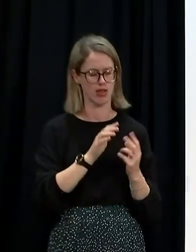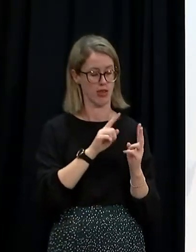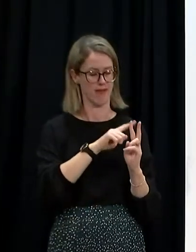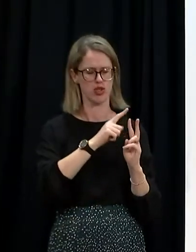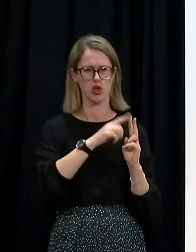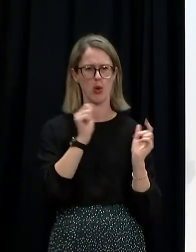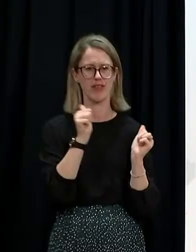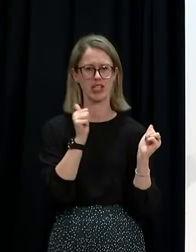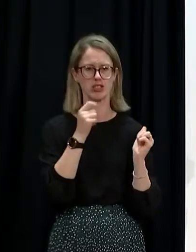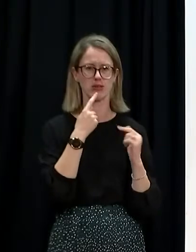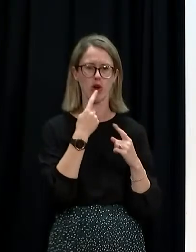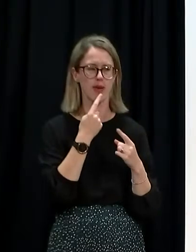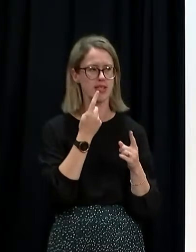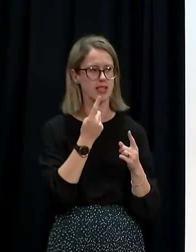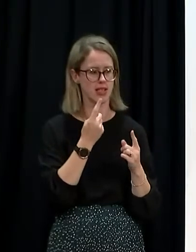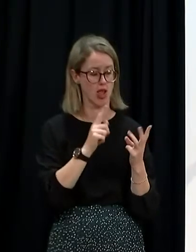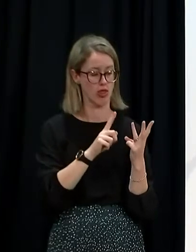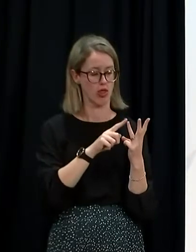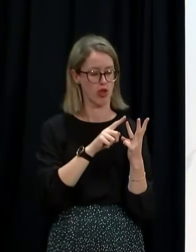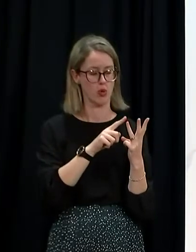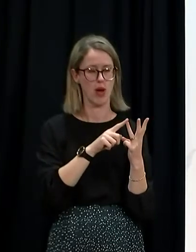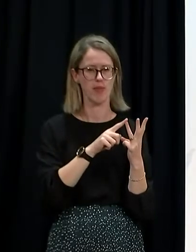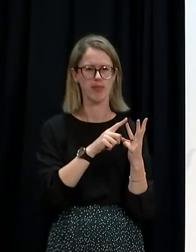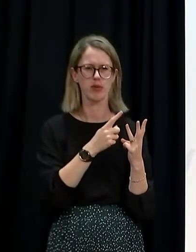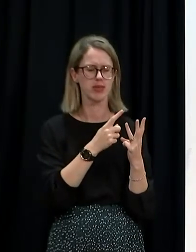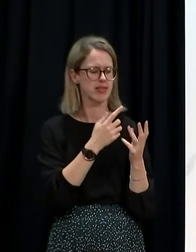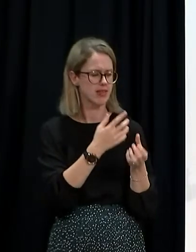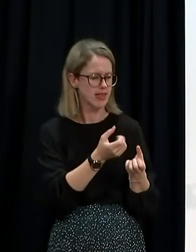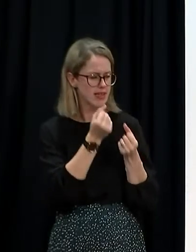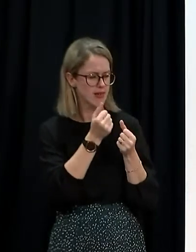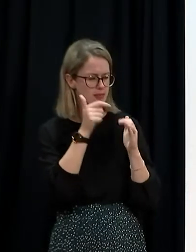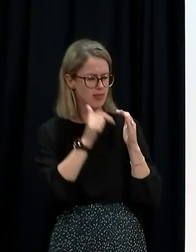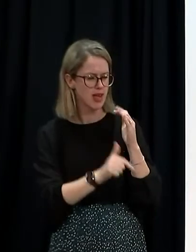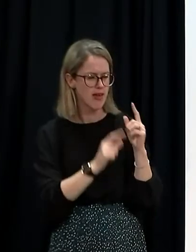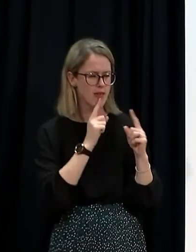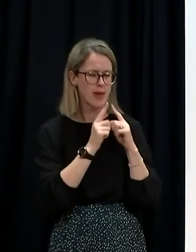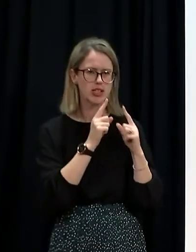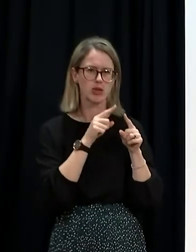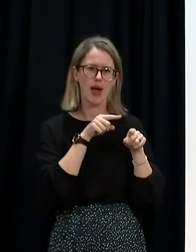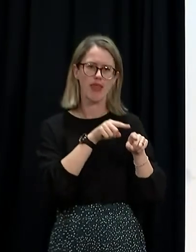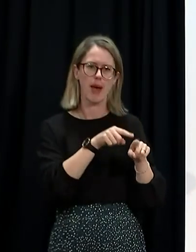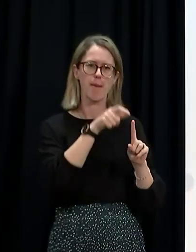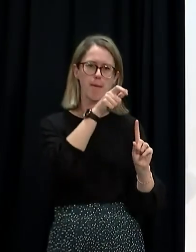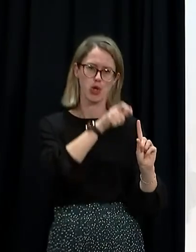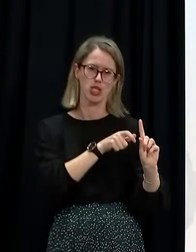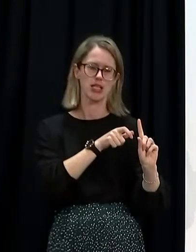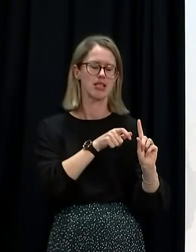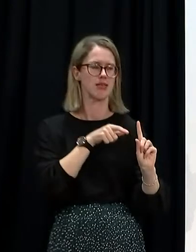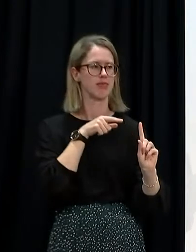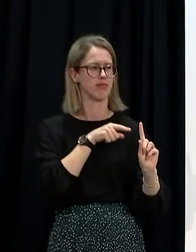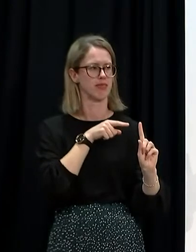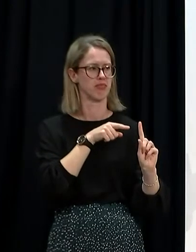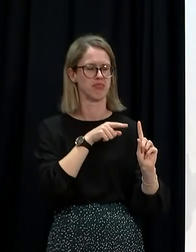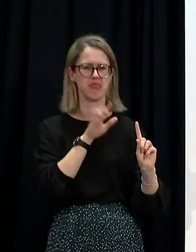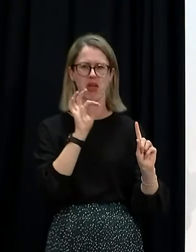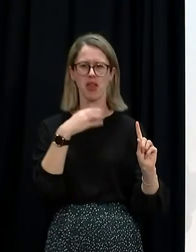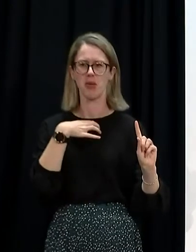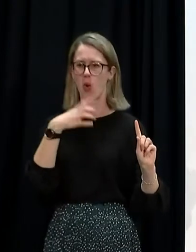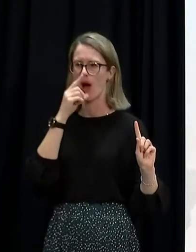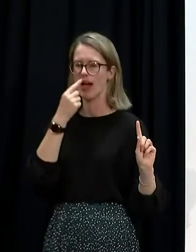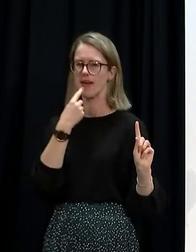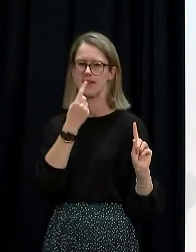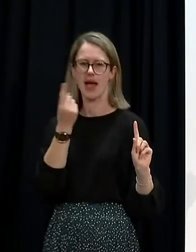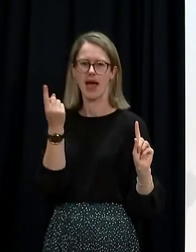first 2 of those already. On that third one, we're just collecting further information. There's nothing more to say